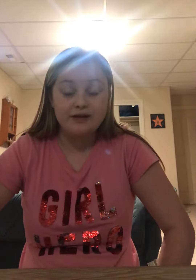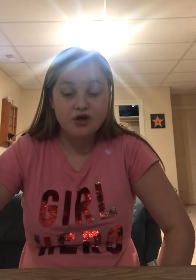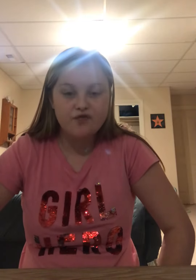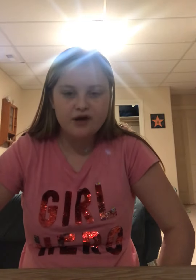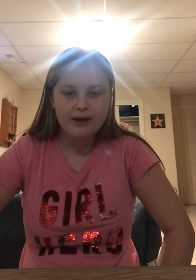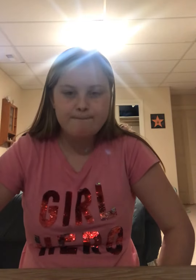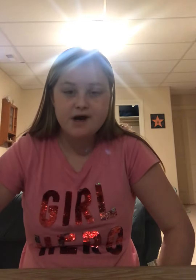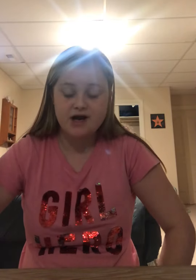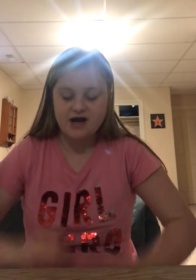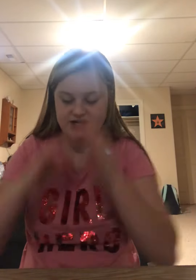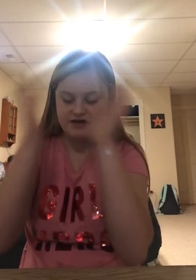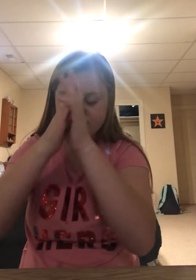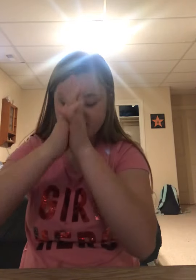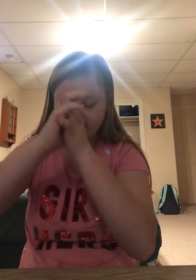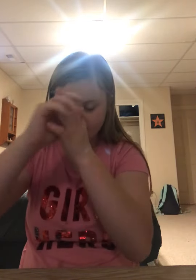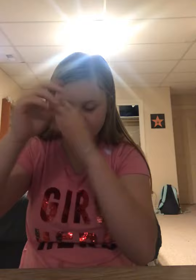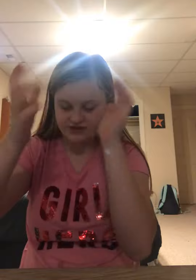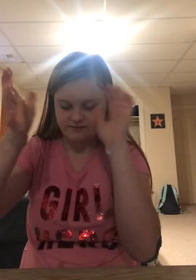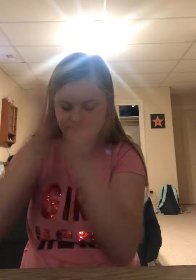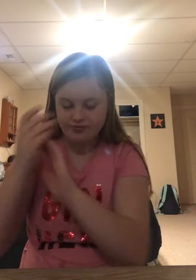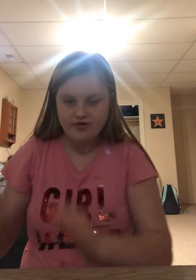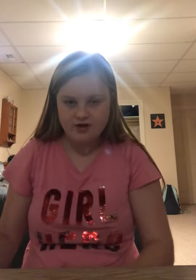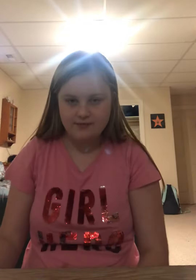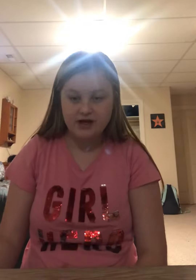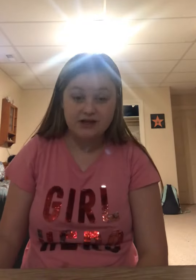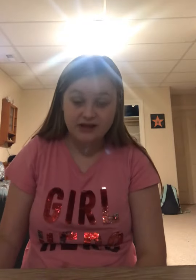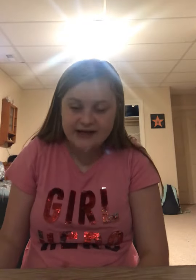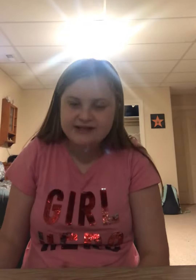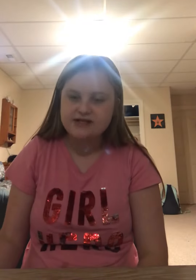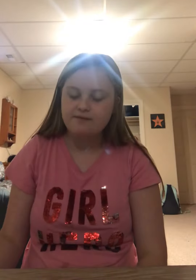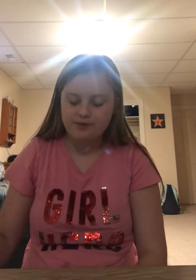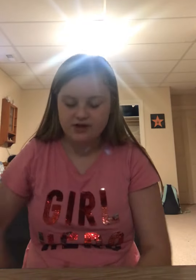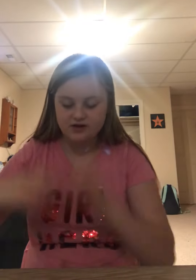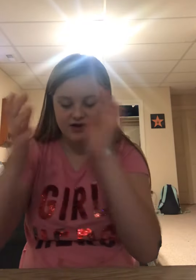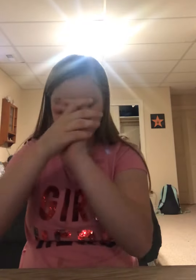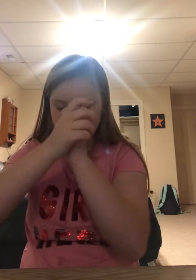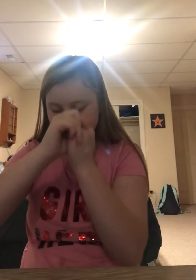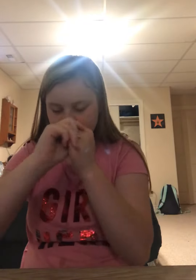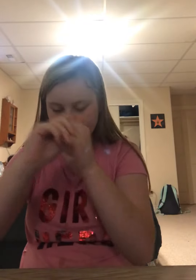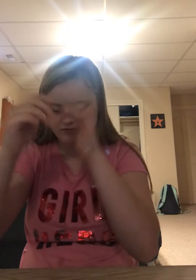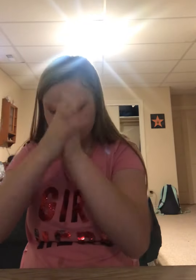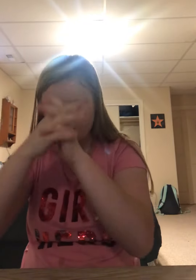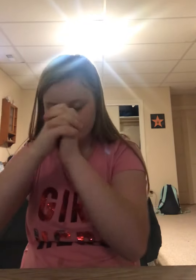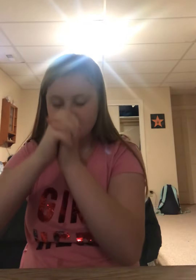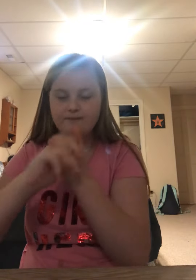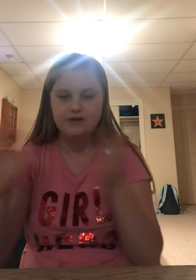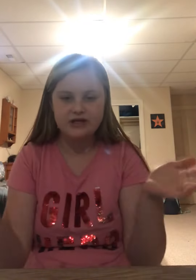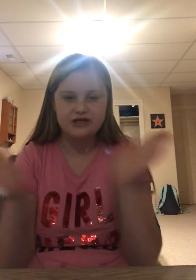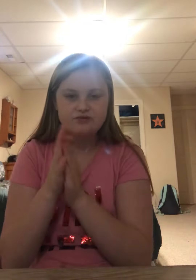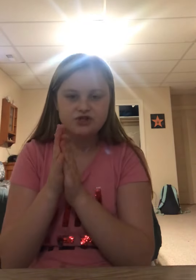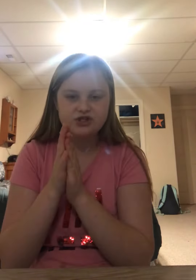look for him, but I never even loved him. I mean, I liked him, but not loved him, you know, he loved me, and he was just